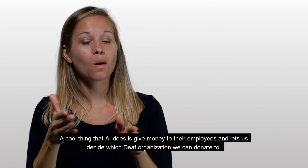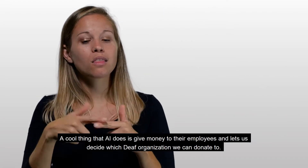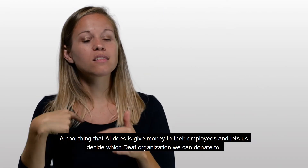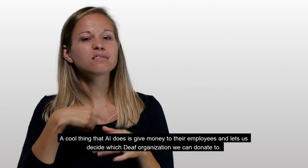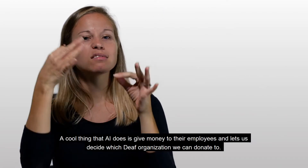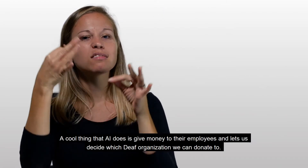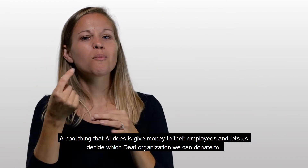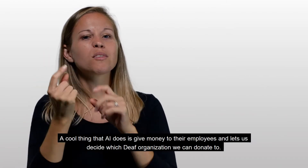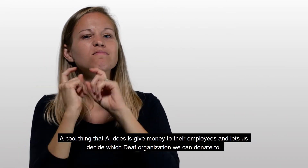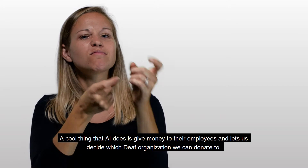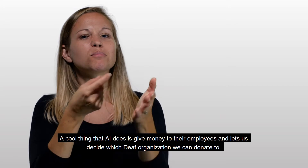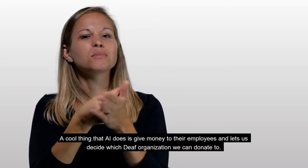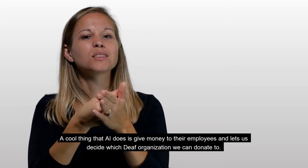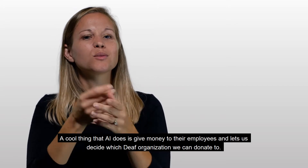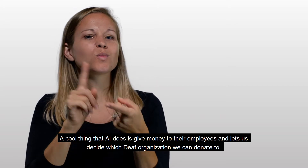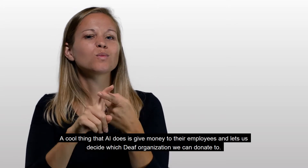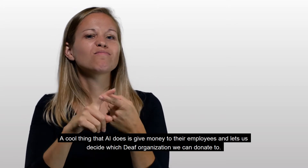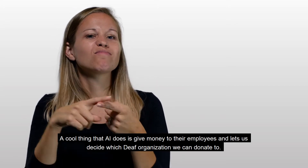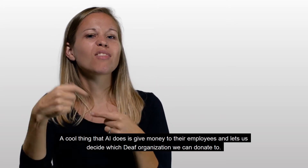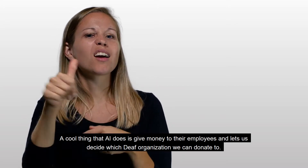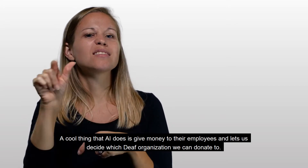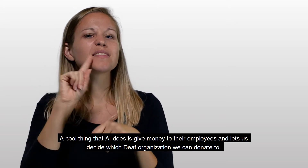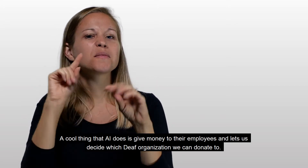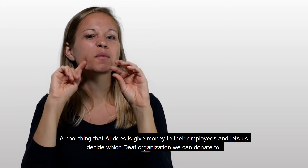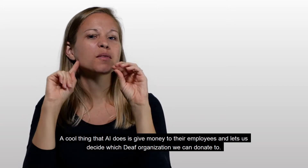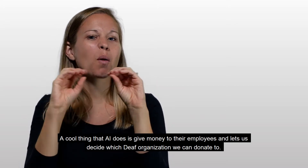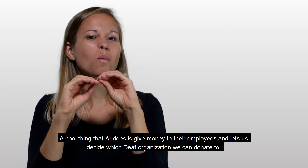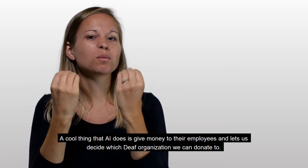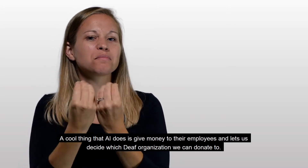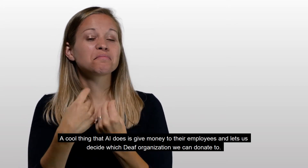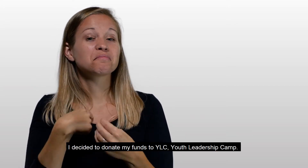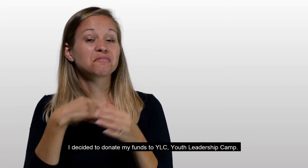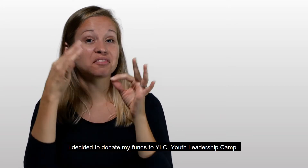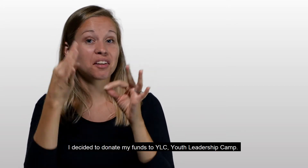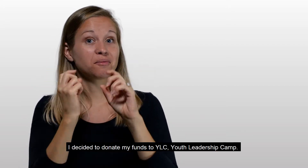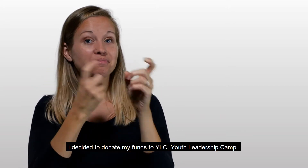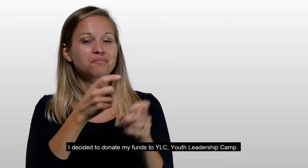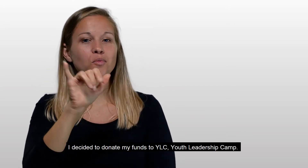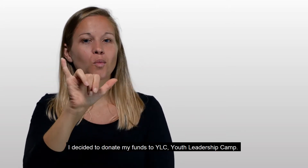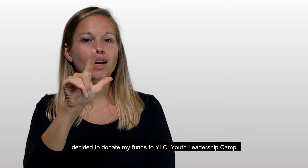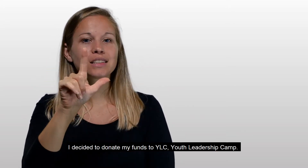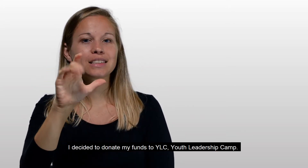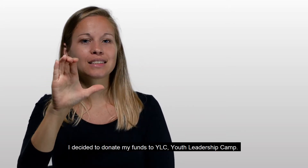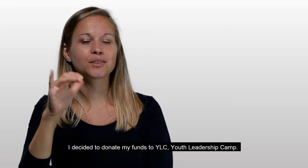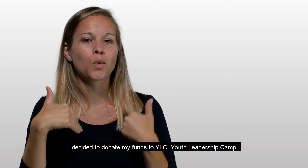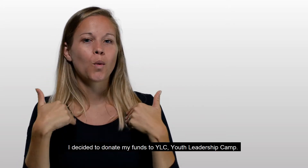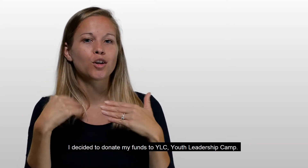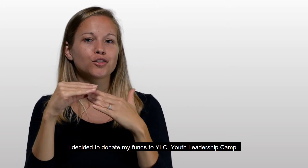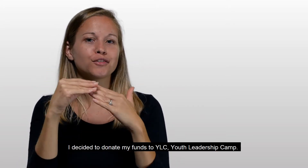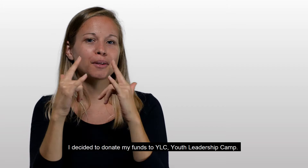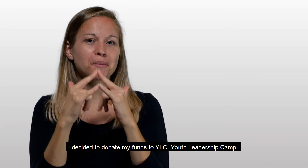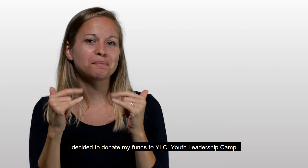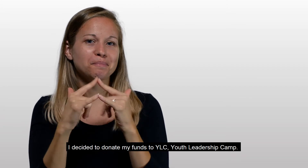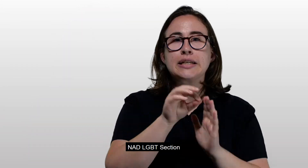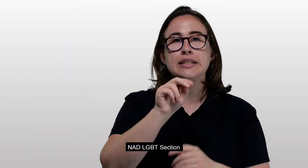us decide which deaf organizations we can donate to. I decided to donate my funds to YLC, Youth Leadership Camp,